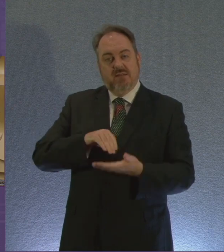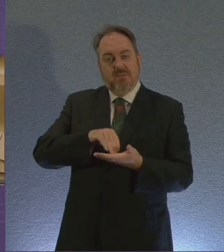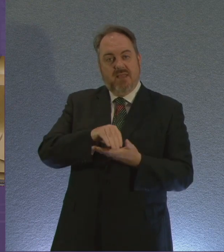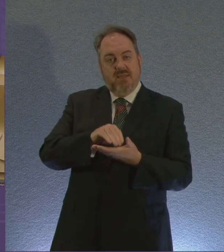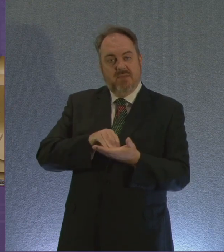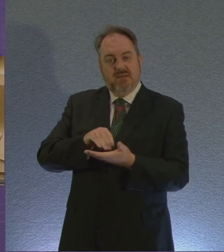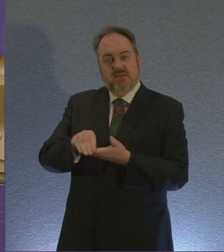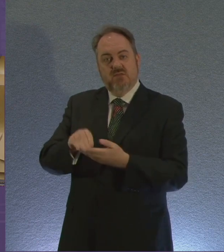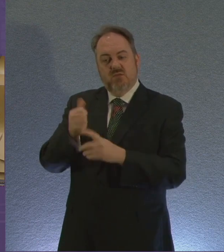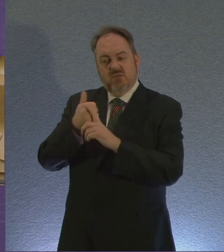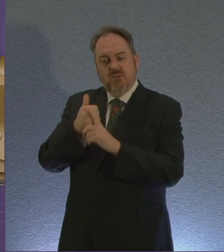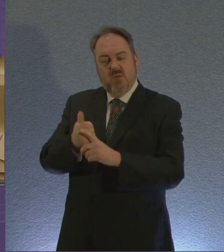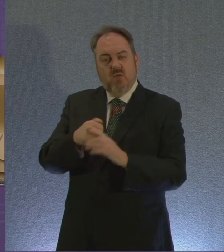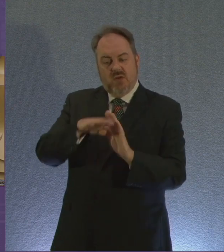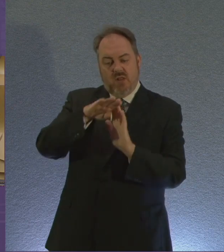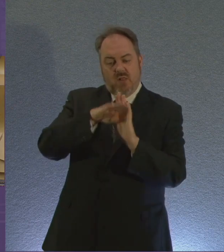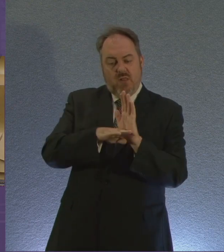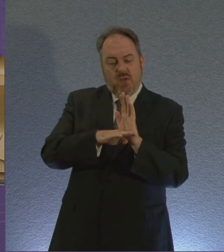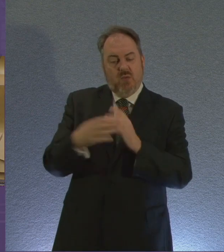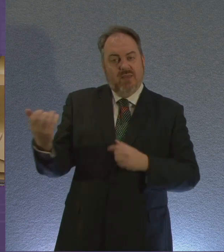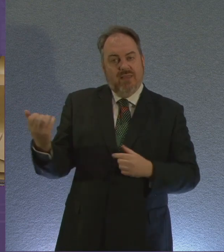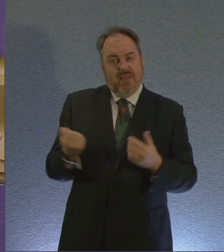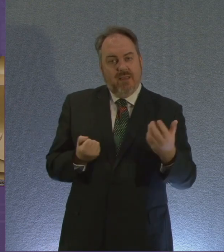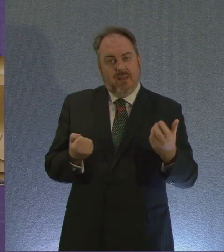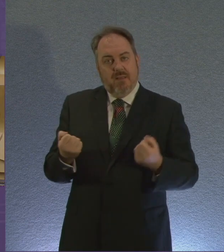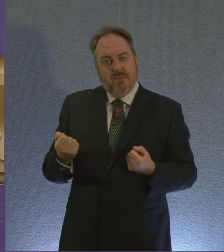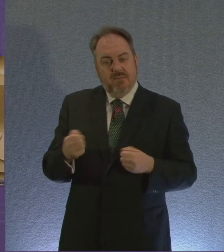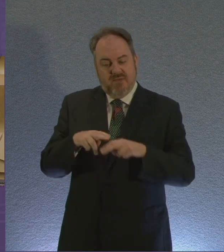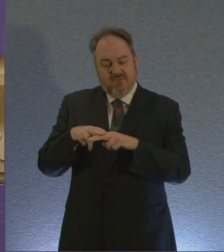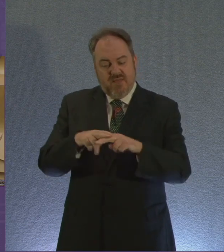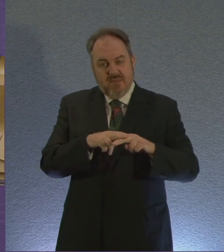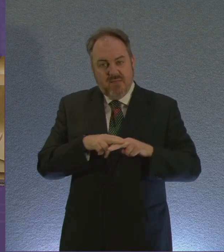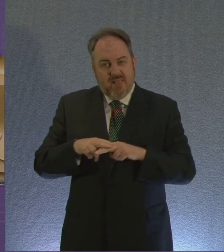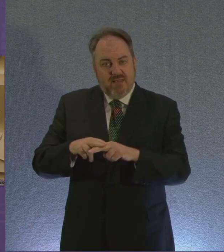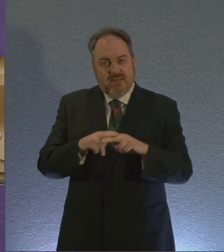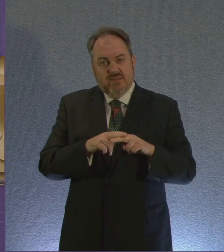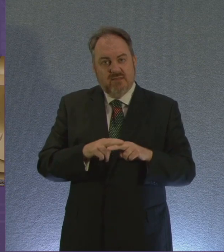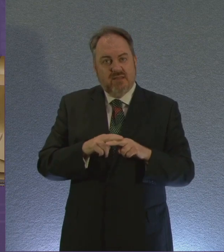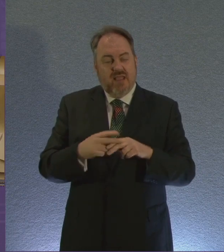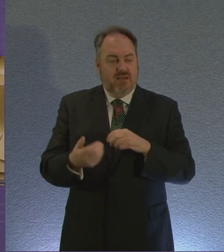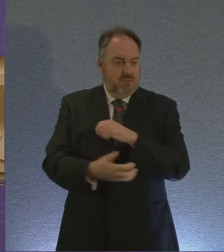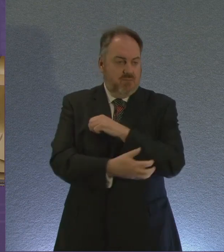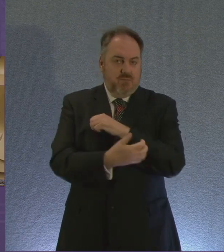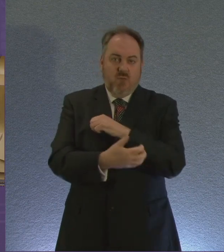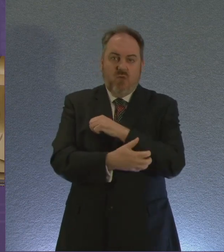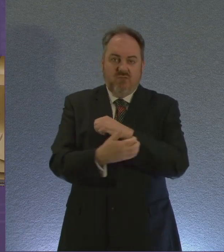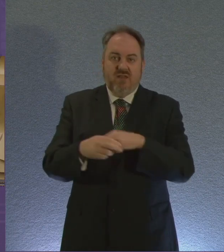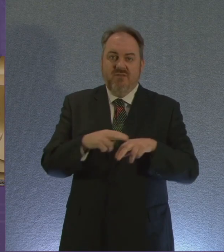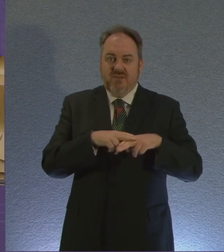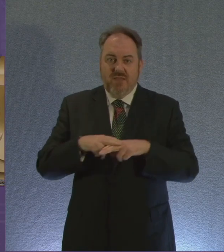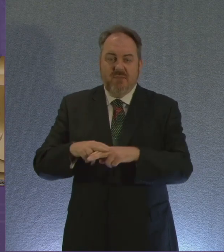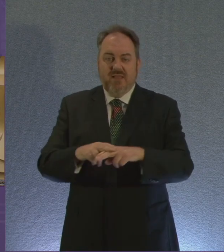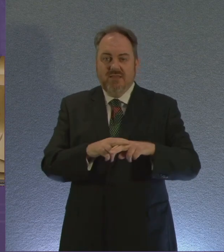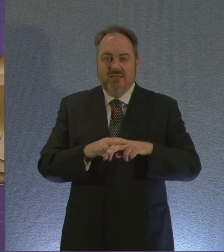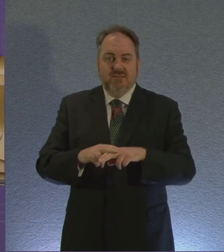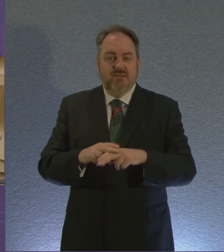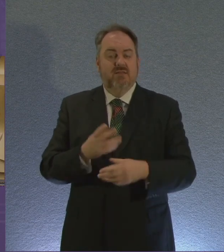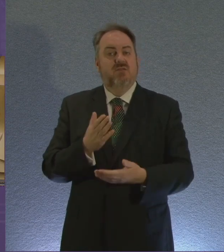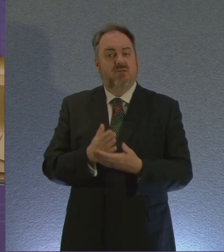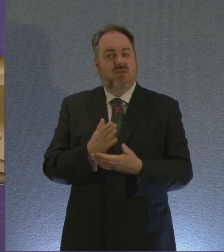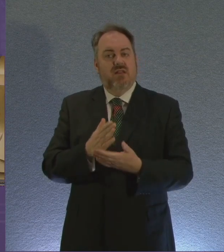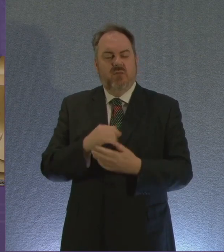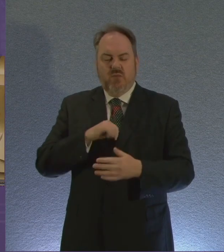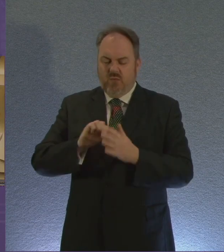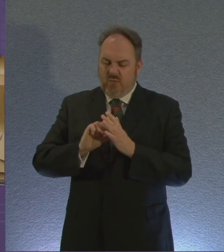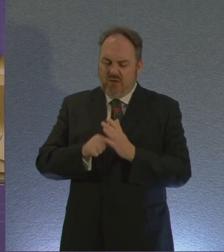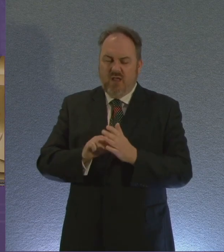on low incomes and tackle child poverty, and this government will prioritise it. Introducing the Scottish Child Payment will involve enormous